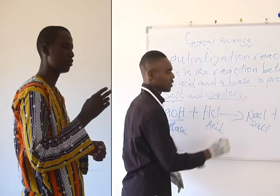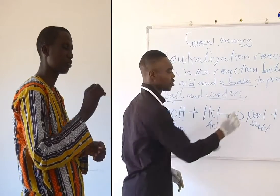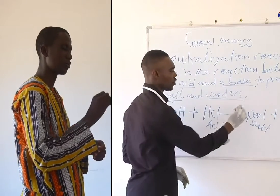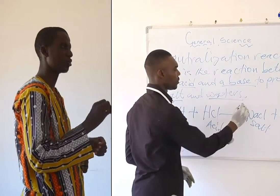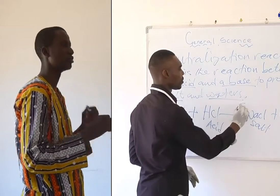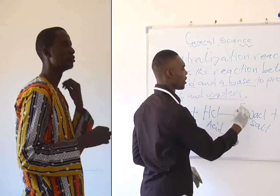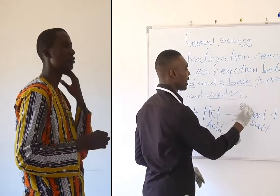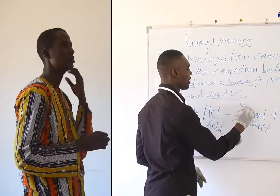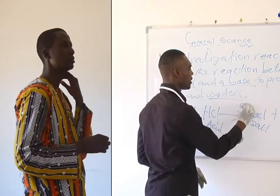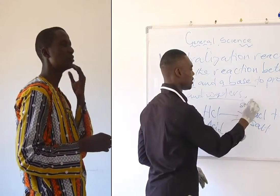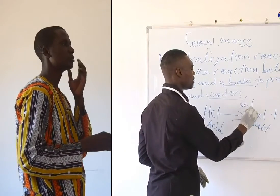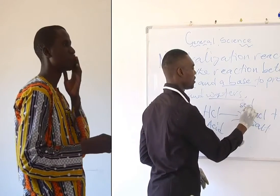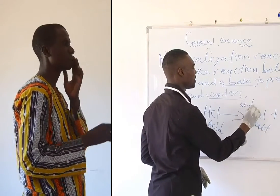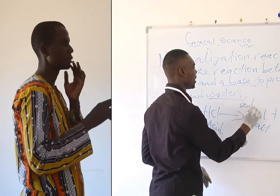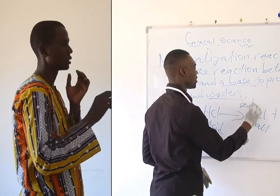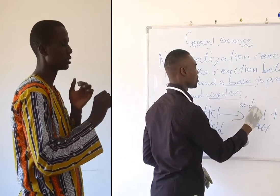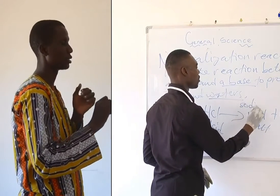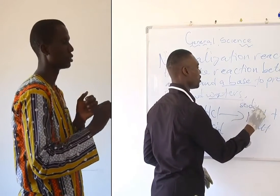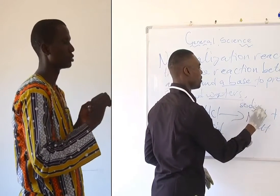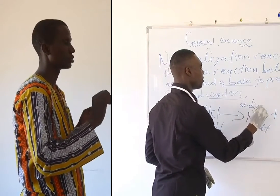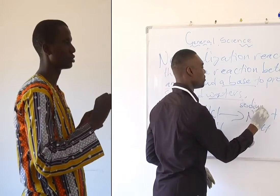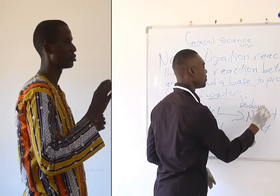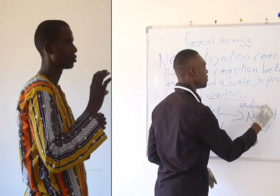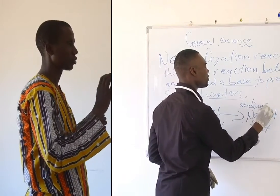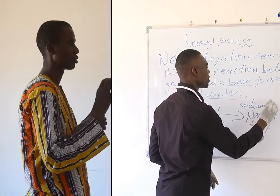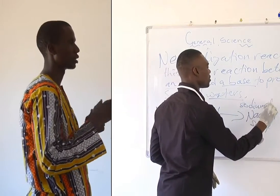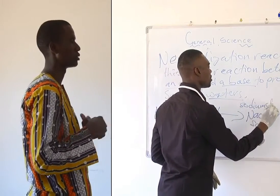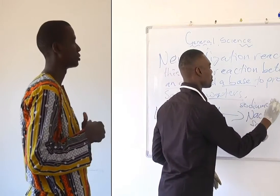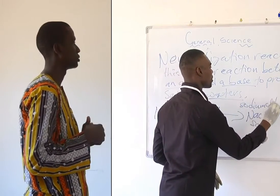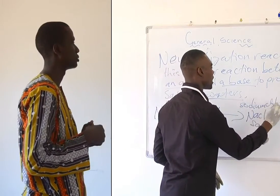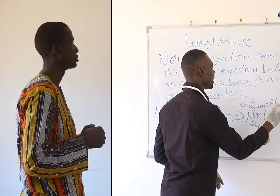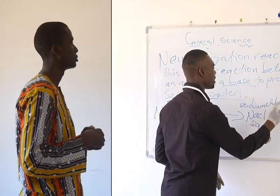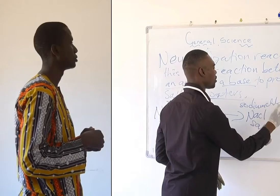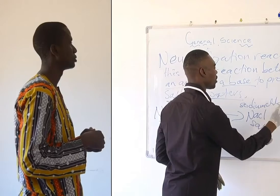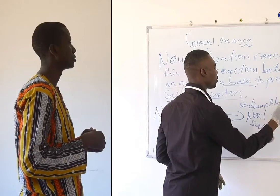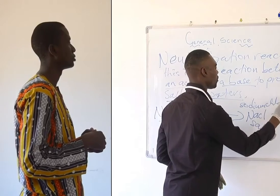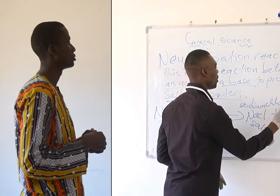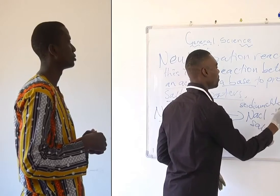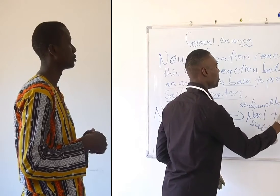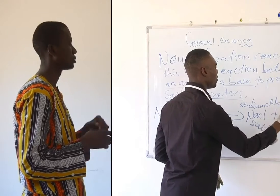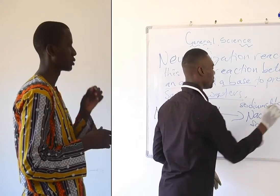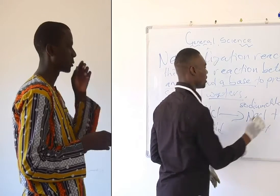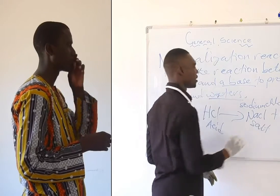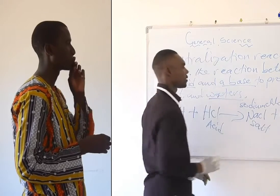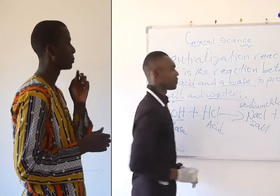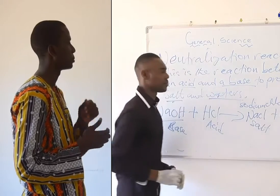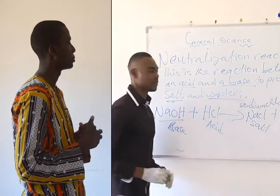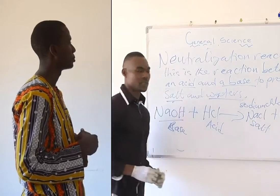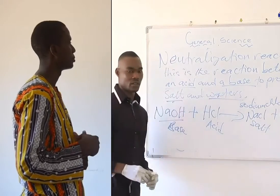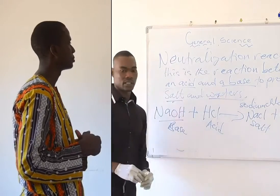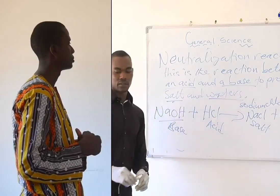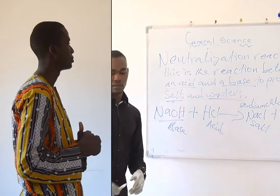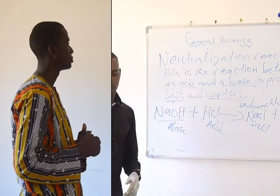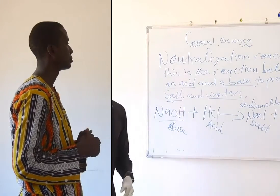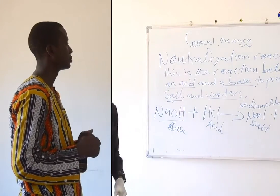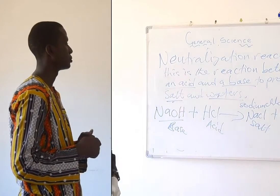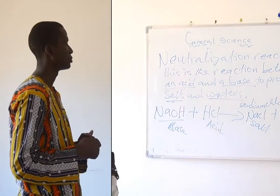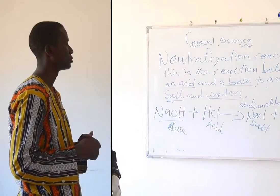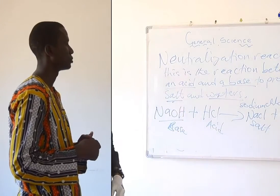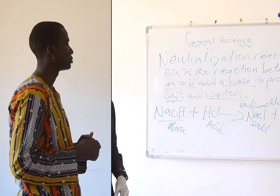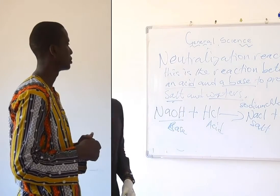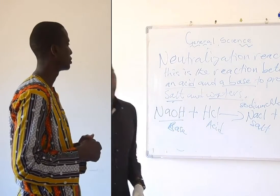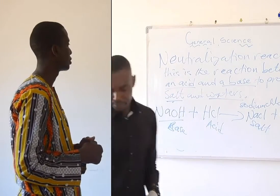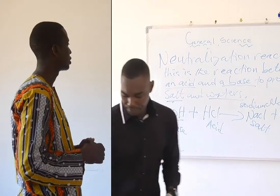water. This is sodium chloride in essence, sodium chloride as a salt form, please. So take note of